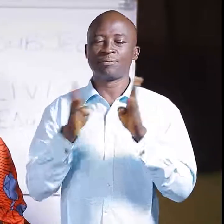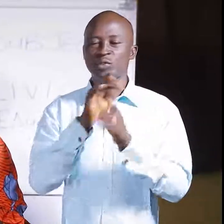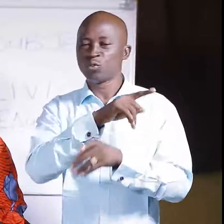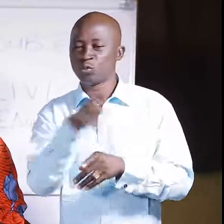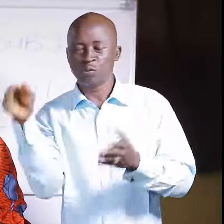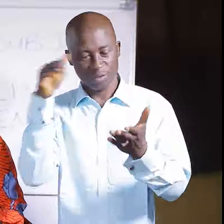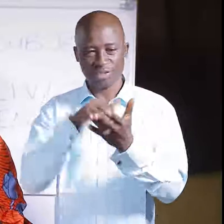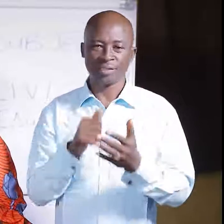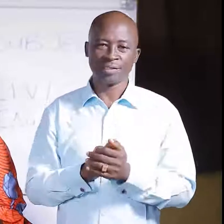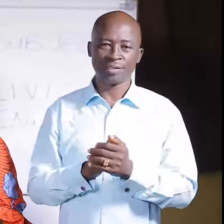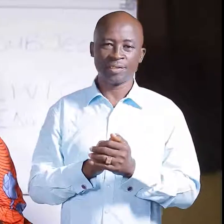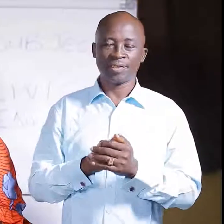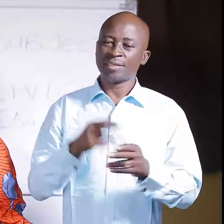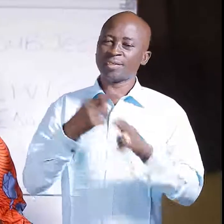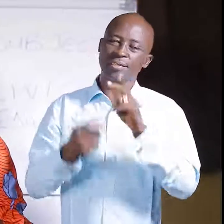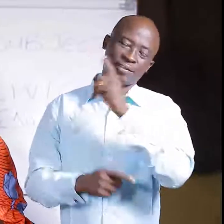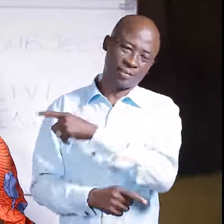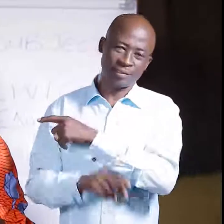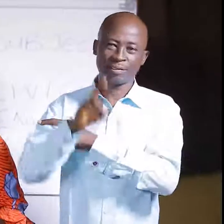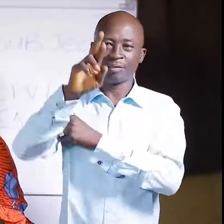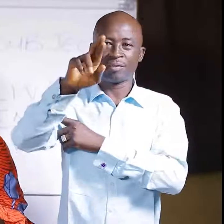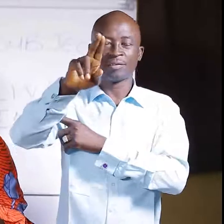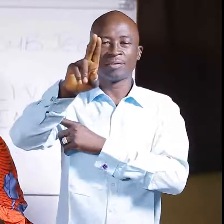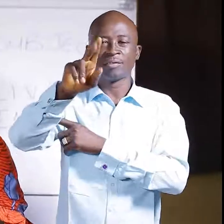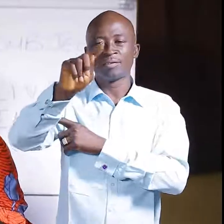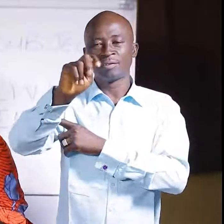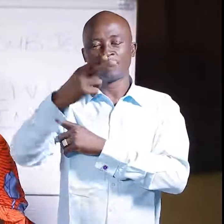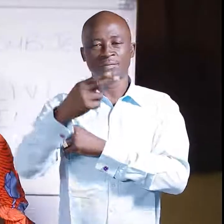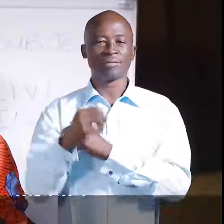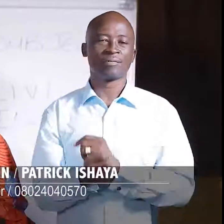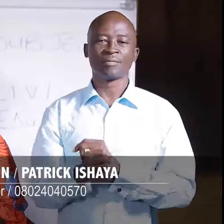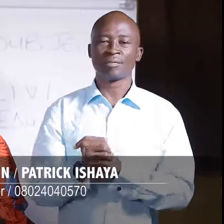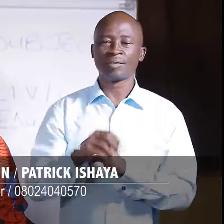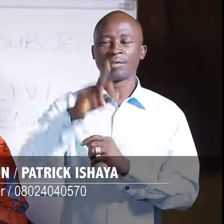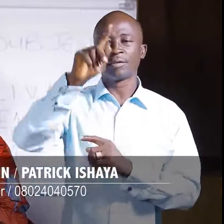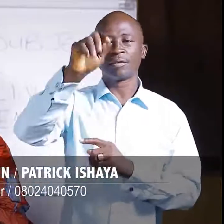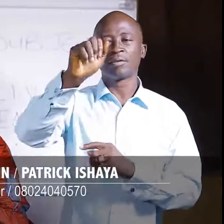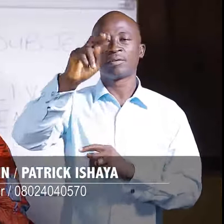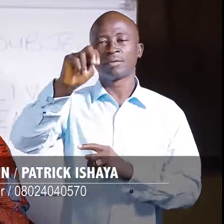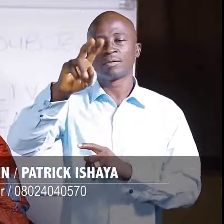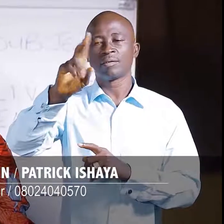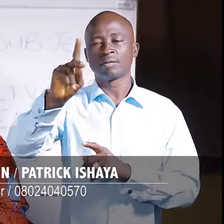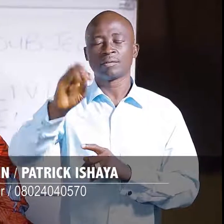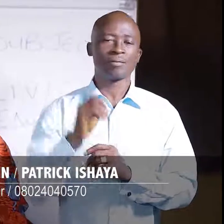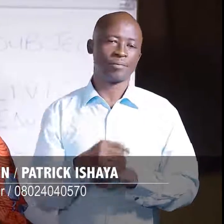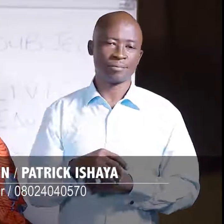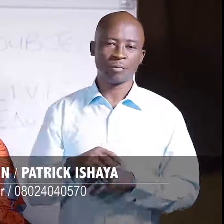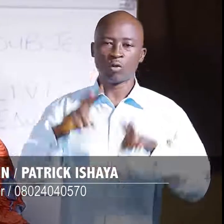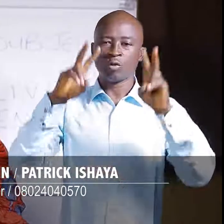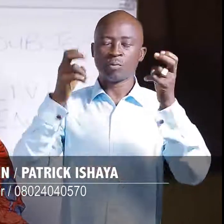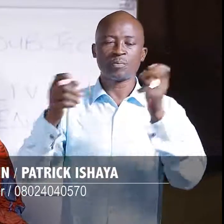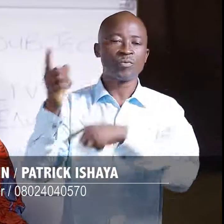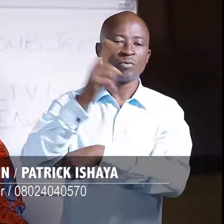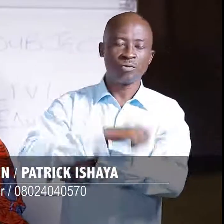you again. I still remain your Civic Education teacher, Ruth Tanko Godwin. The topic of